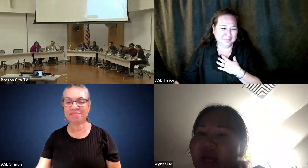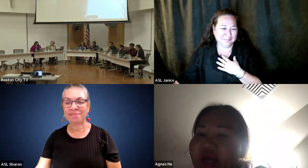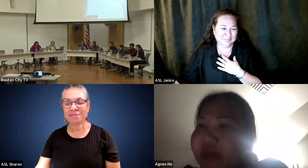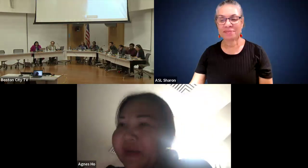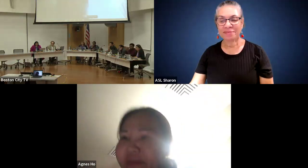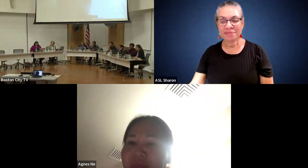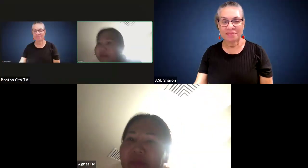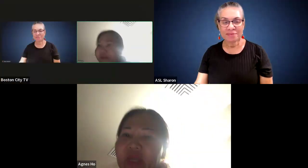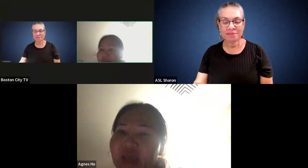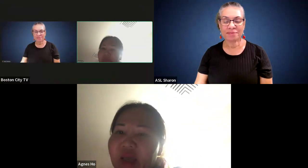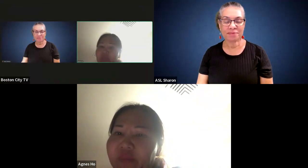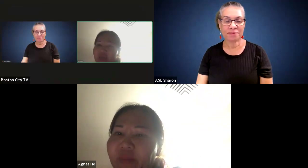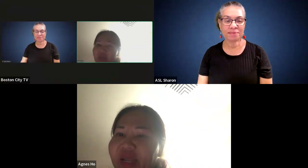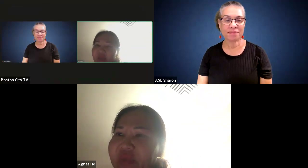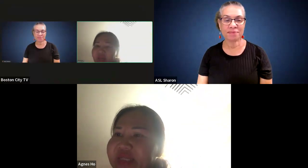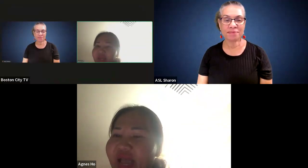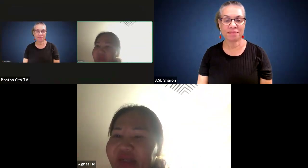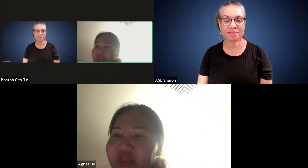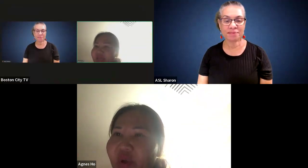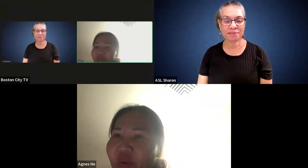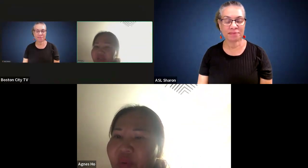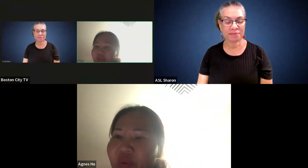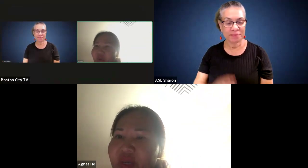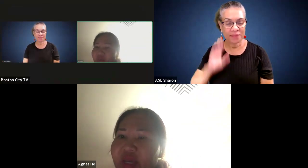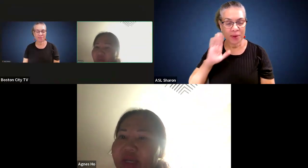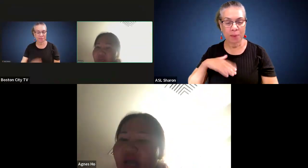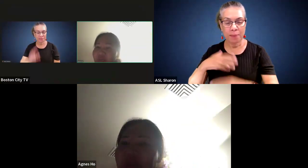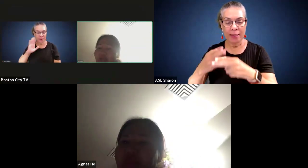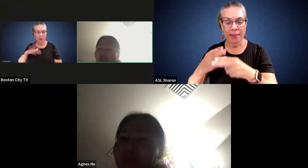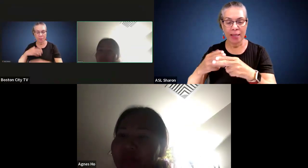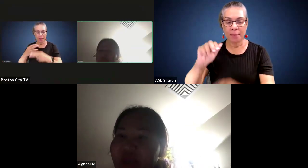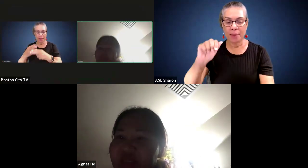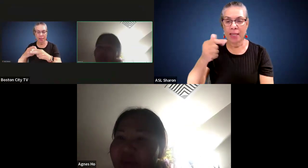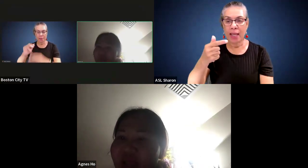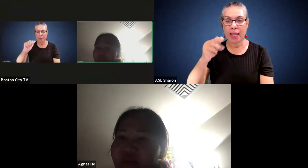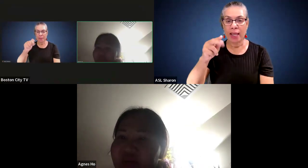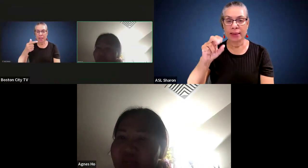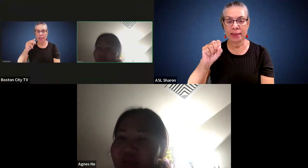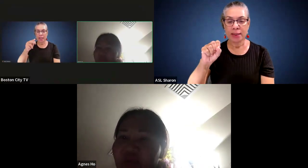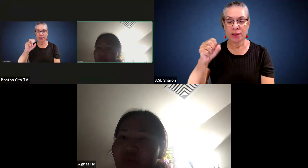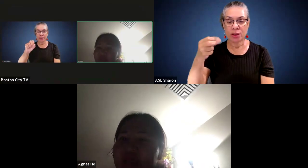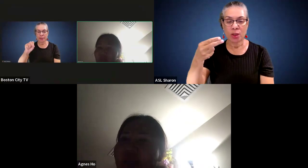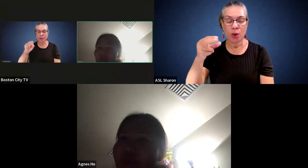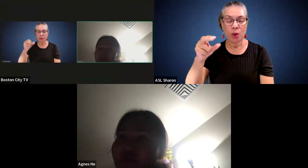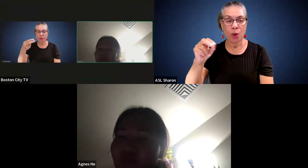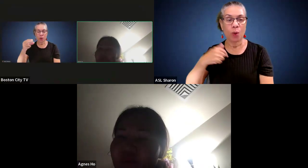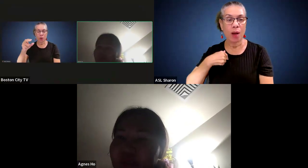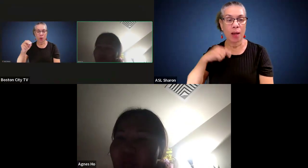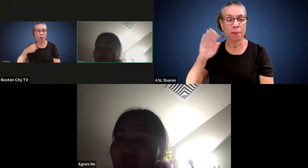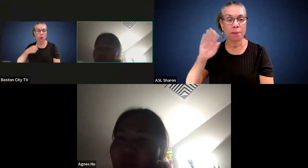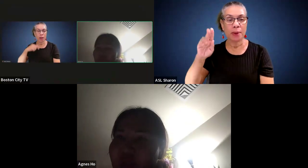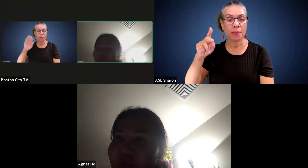Oh, hi. My name is Agnes Ho, and I'm a BPS parent and a school site counsel